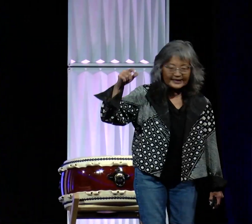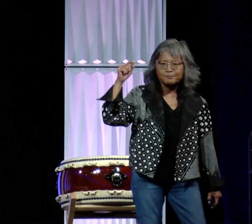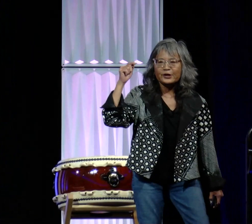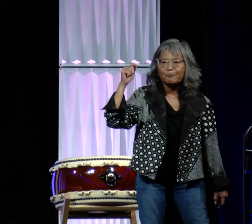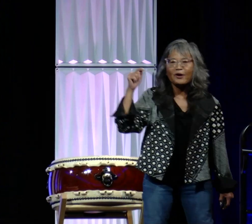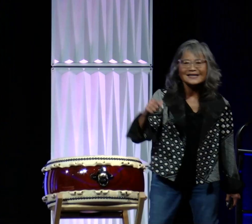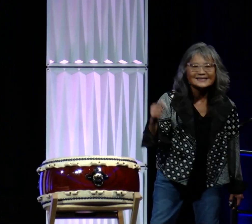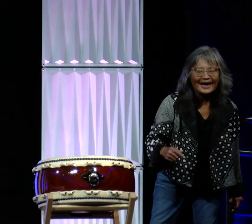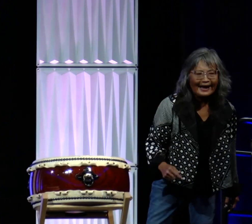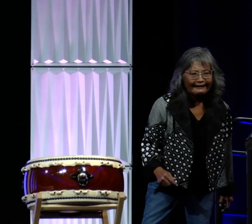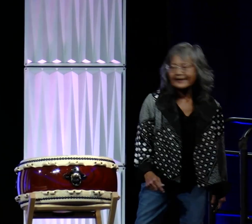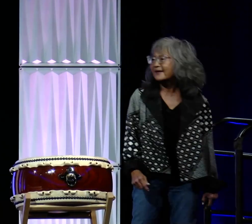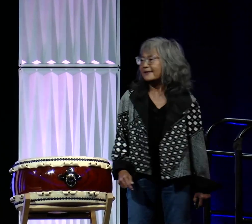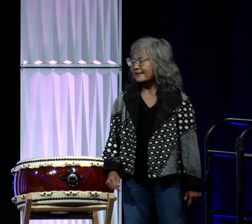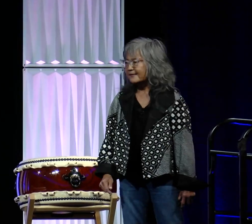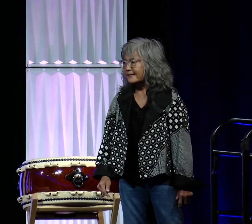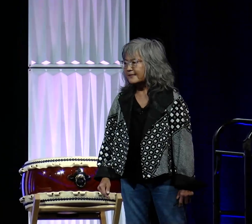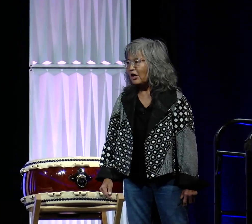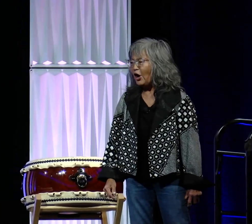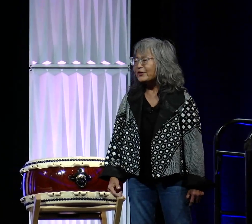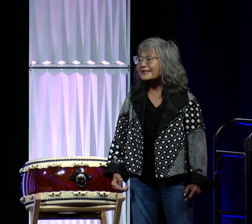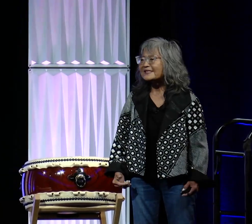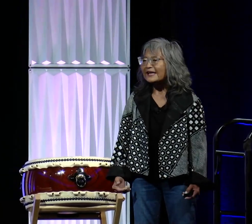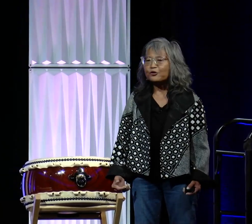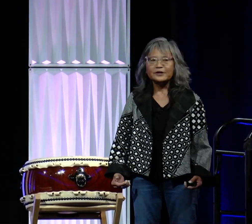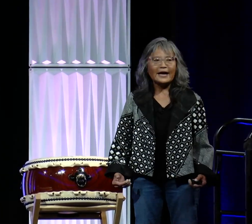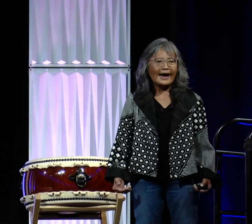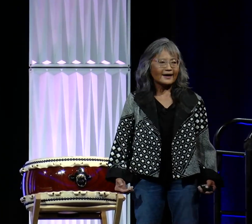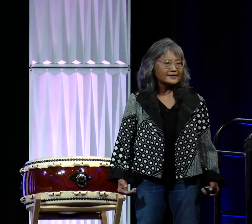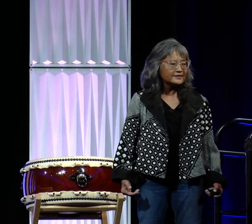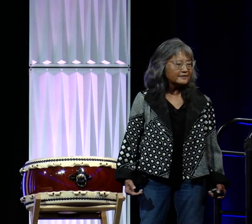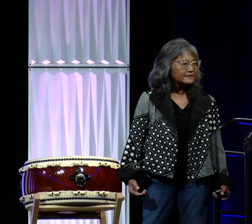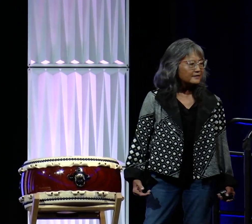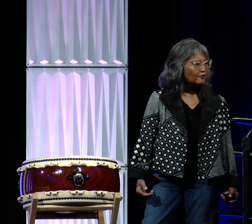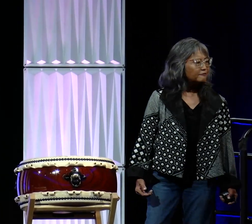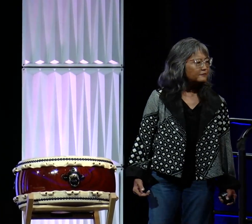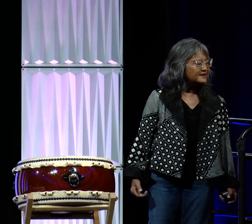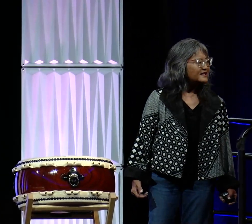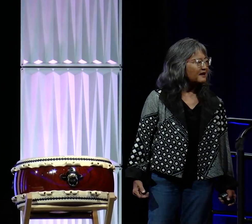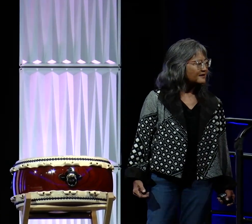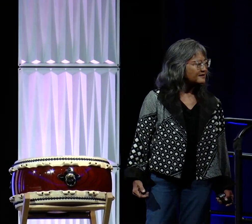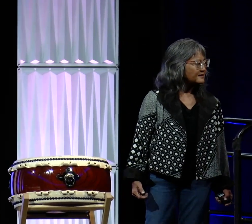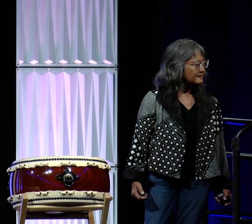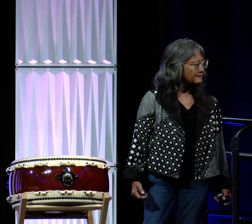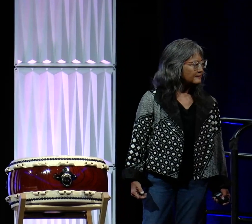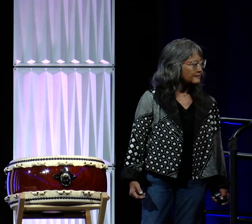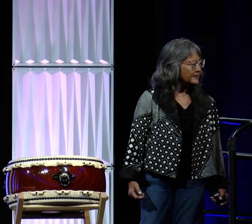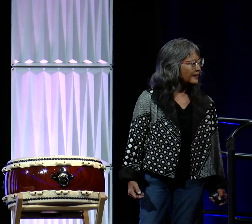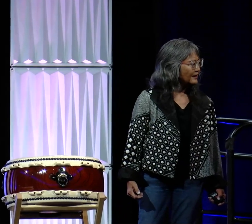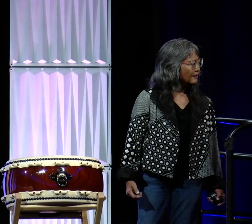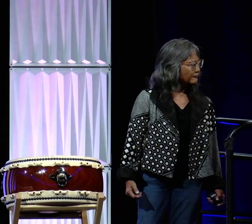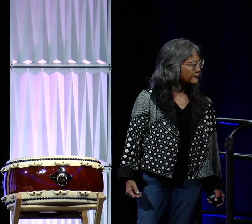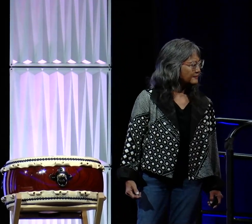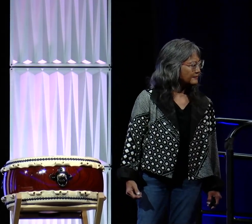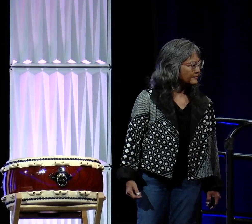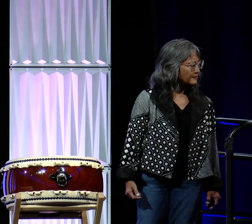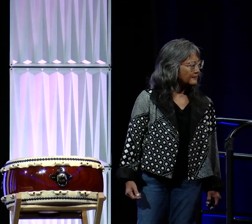colonization has put a price tag on the sacred act of sex and